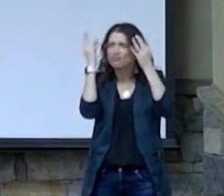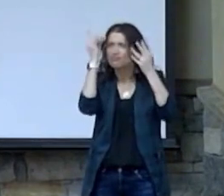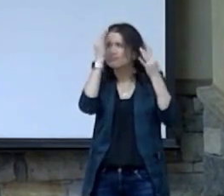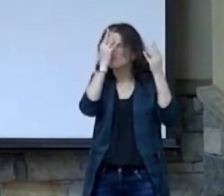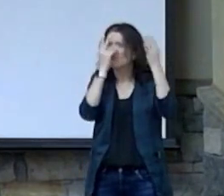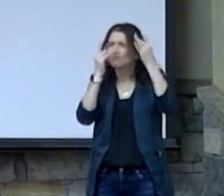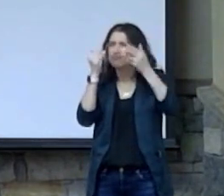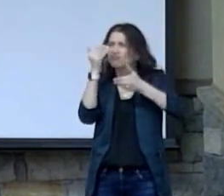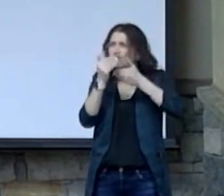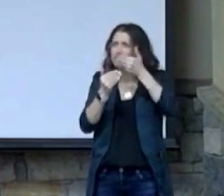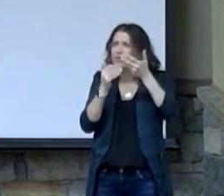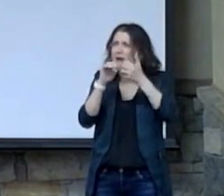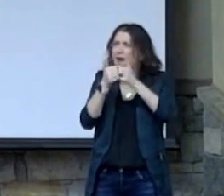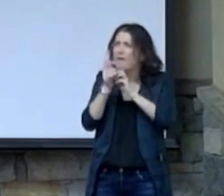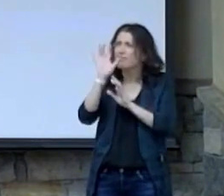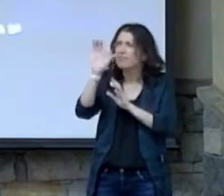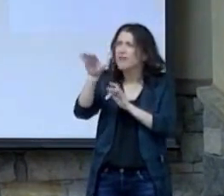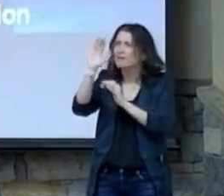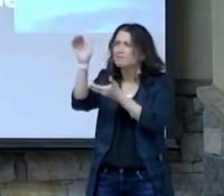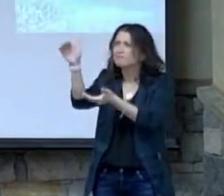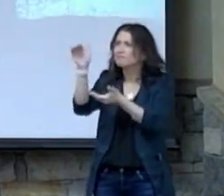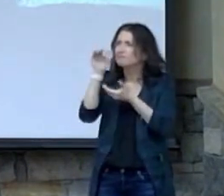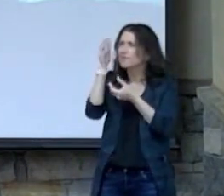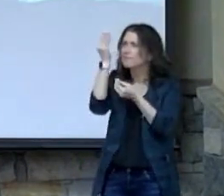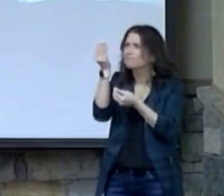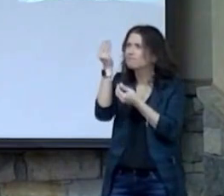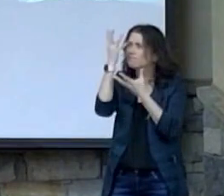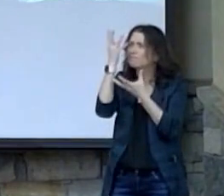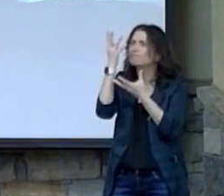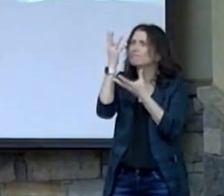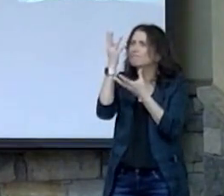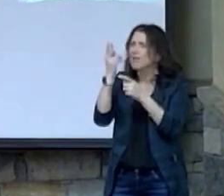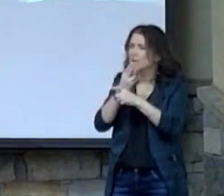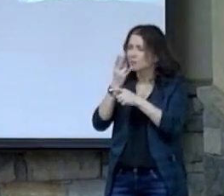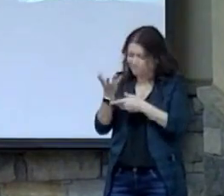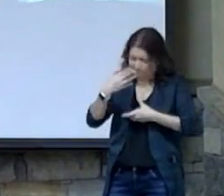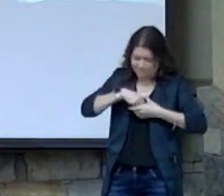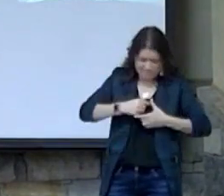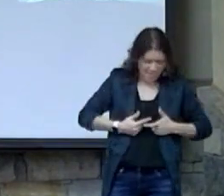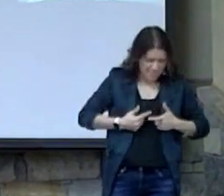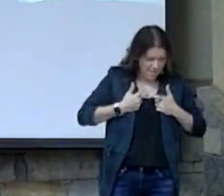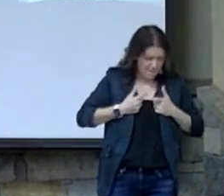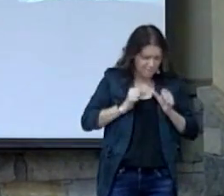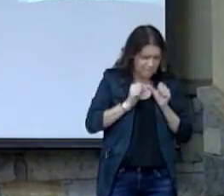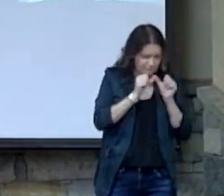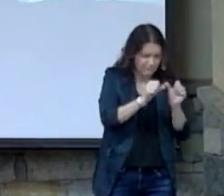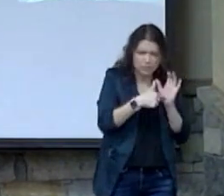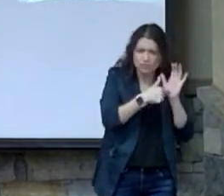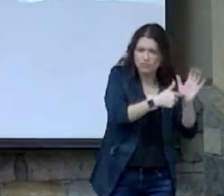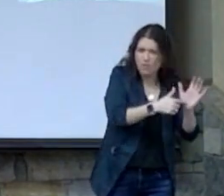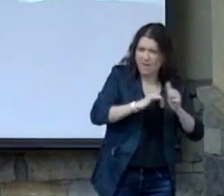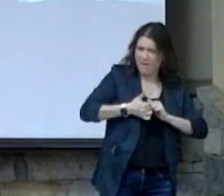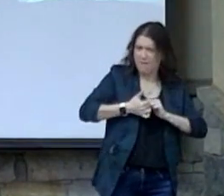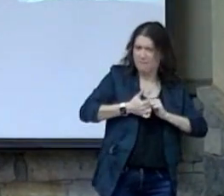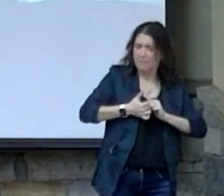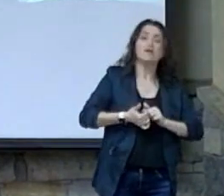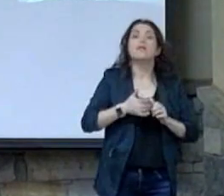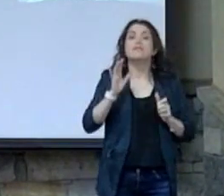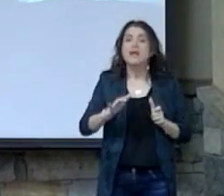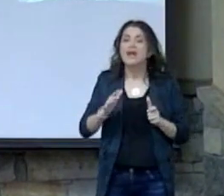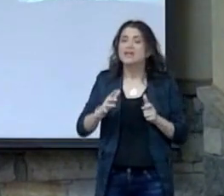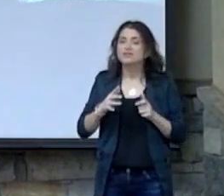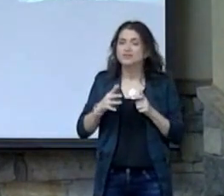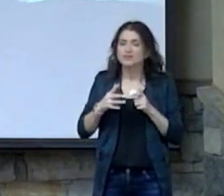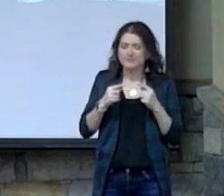about how do I now take this and put it to use in my life and live this kingdom out. There was a sense that they had to